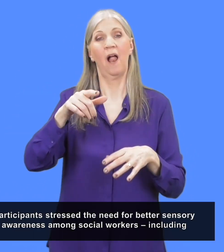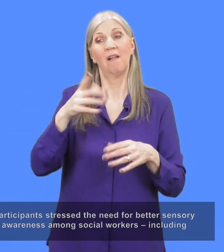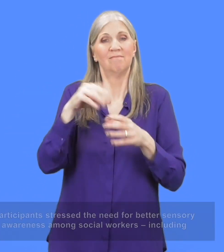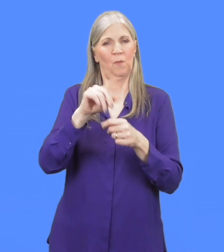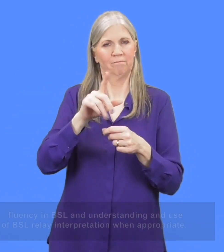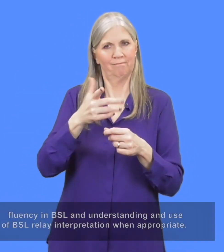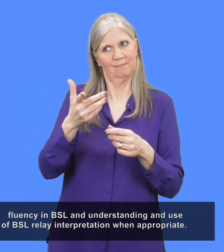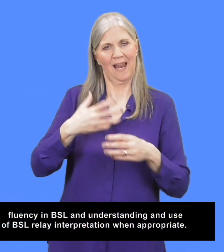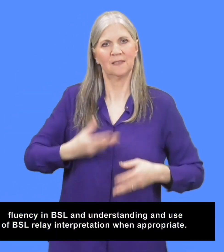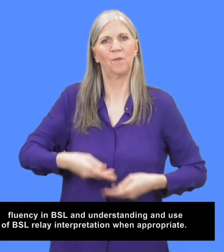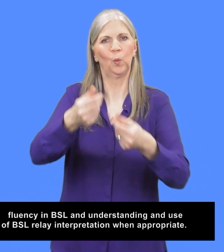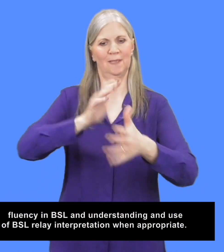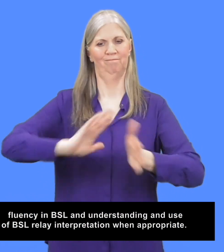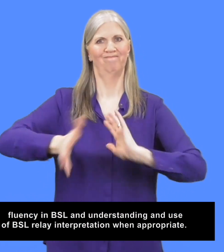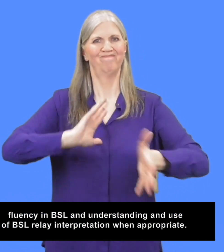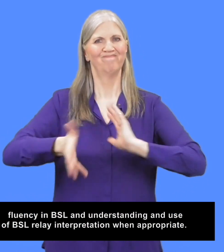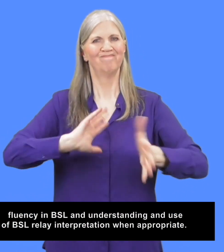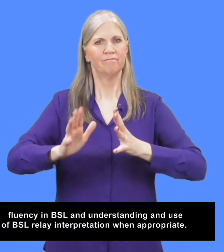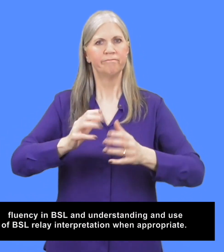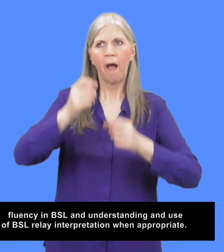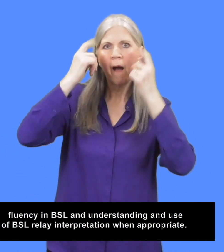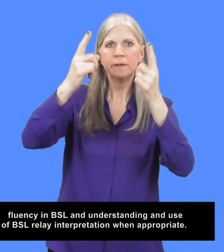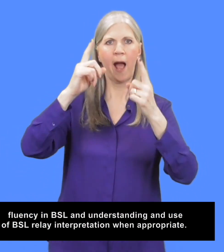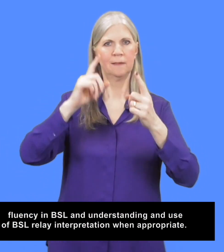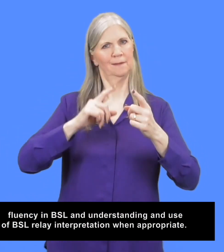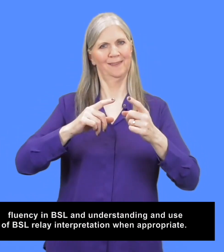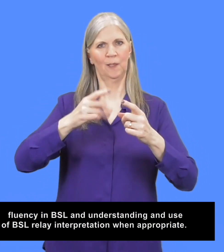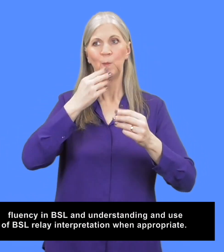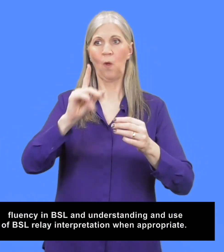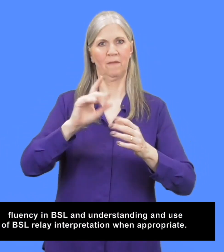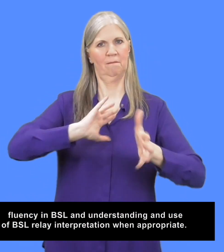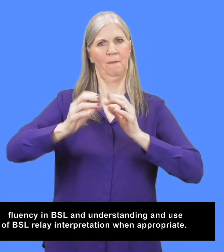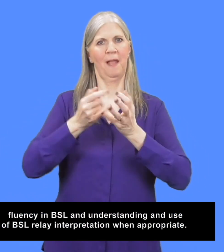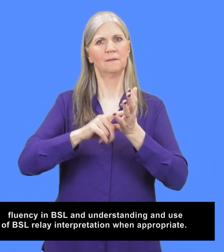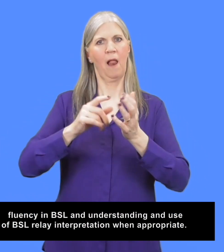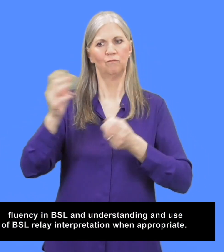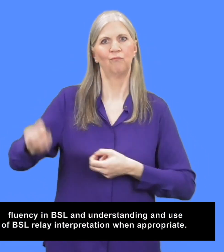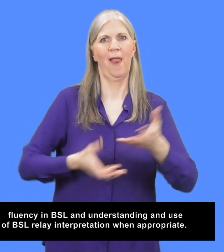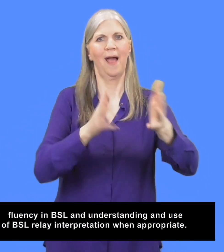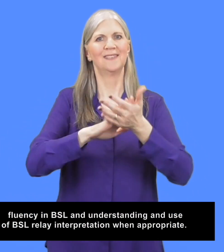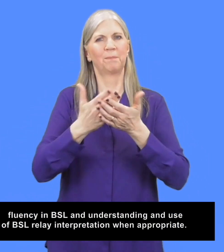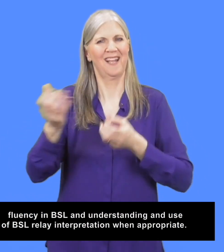including fluency in BSL and understanding and use of BSL relay interpretation when